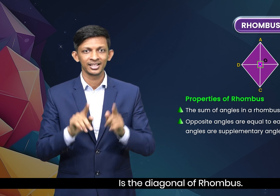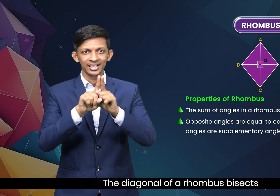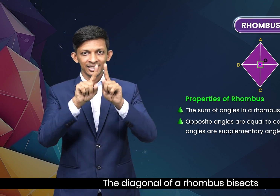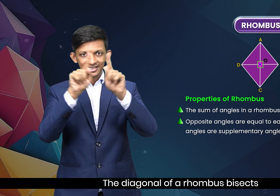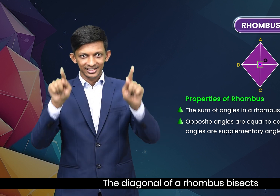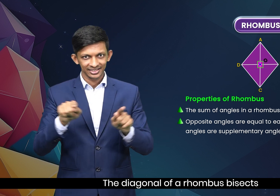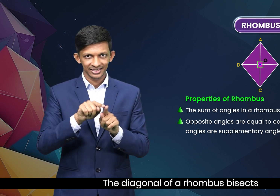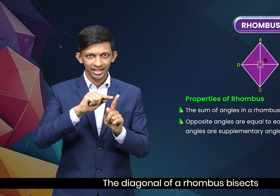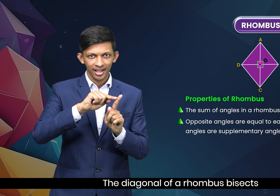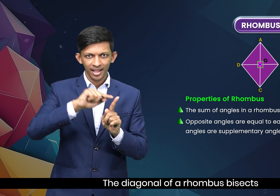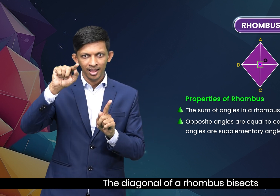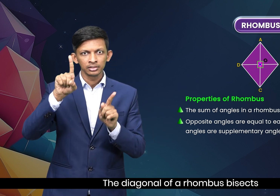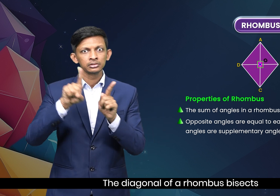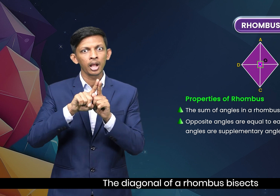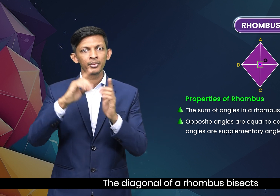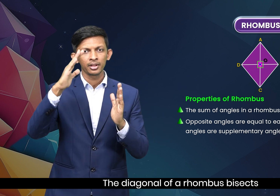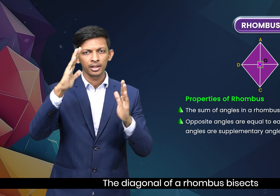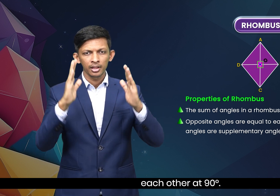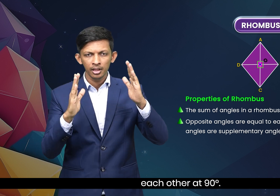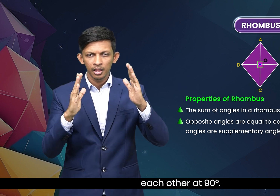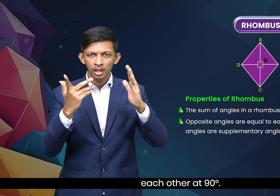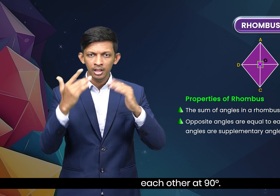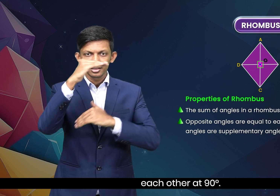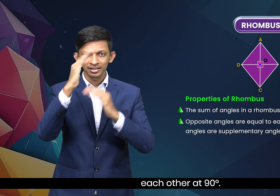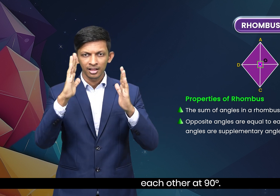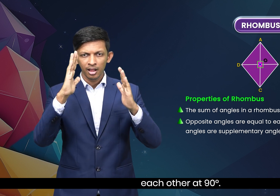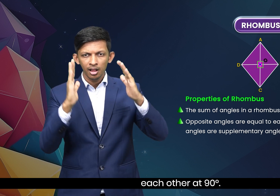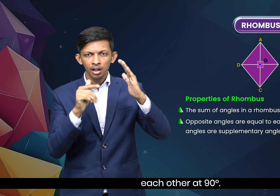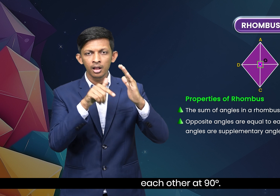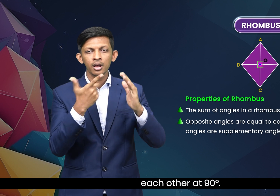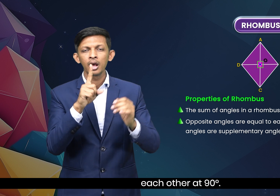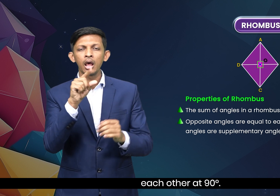The diagonal of a rhombus bisects each other at 90 degrees.